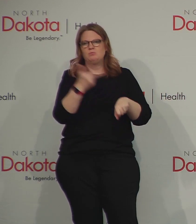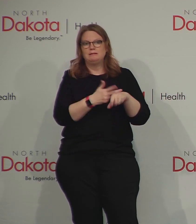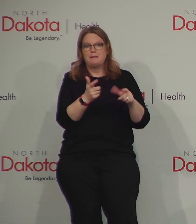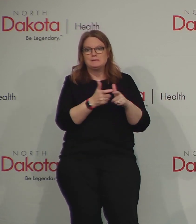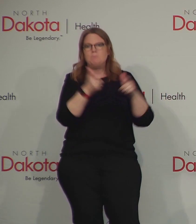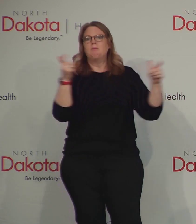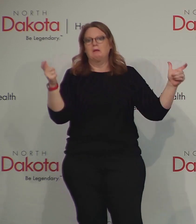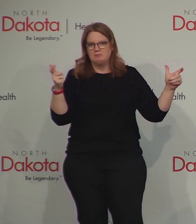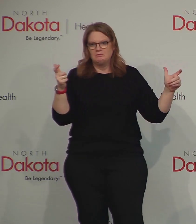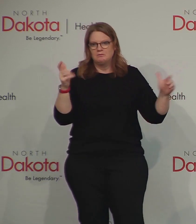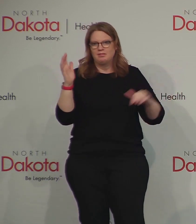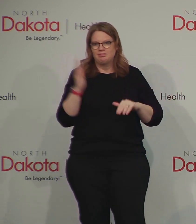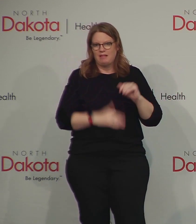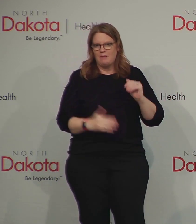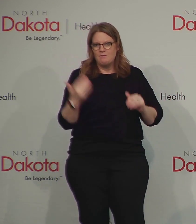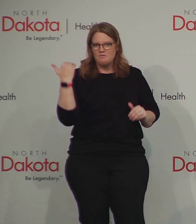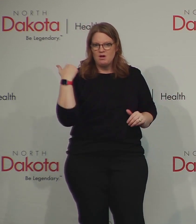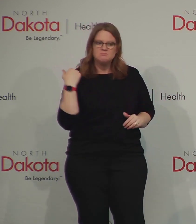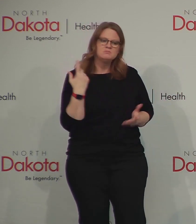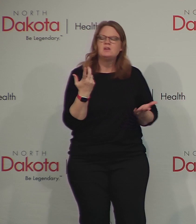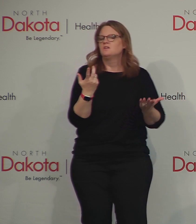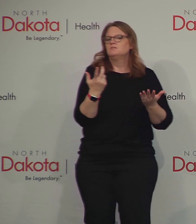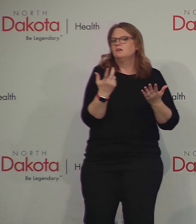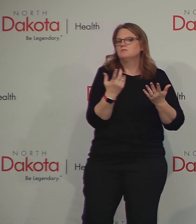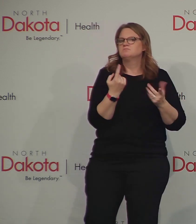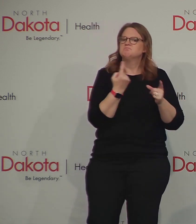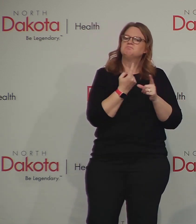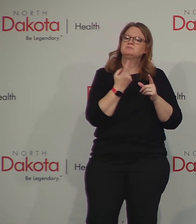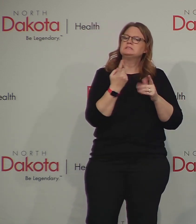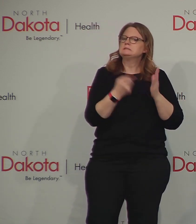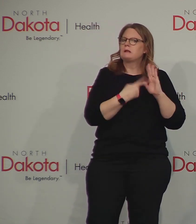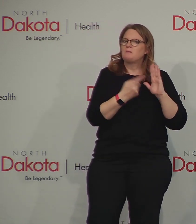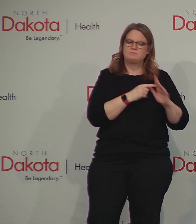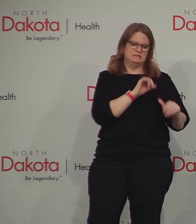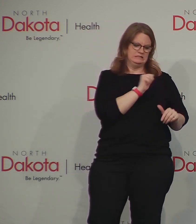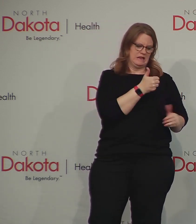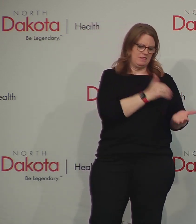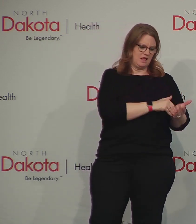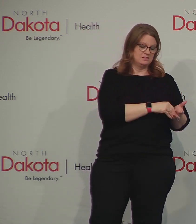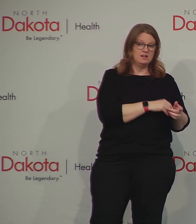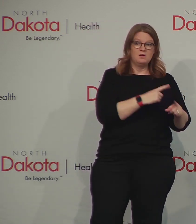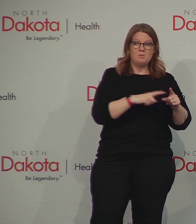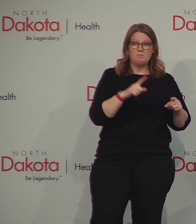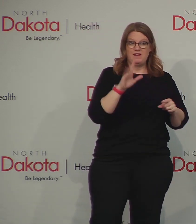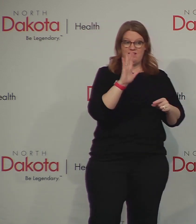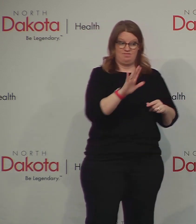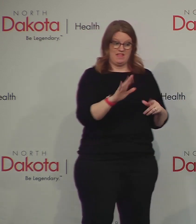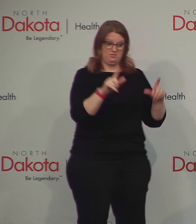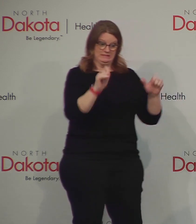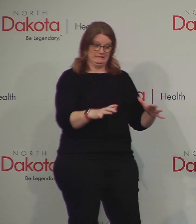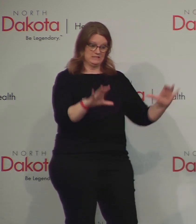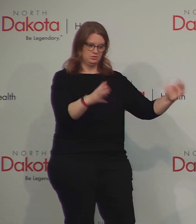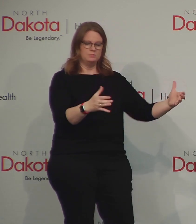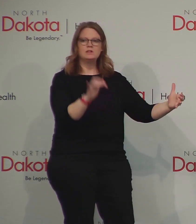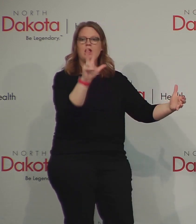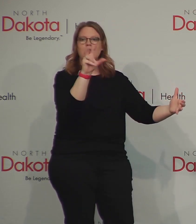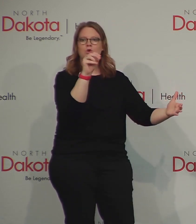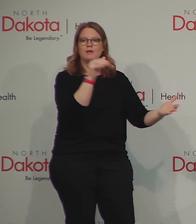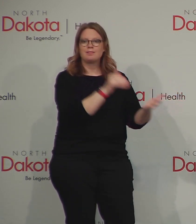before. Typically, it might be 10,000 people in a study. This was 30,000 plus. And so there have been,